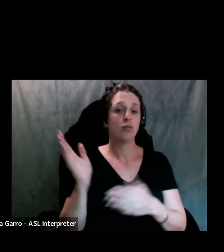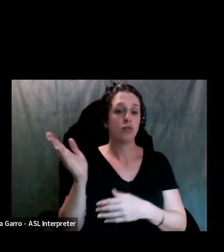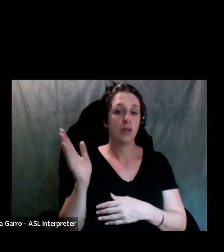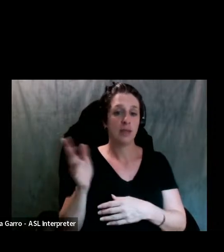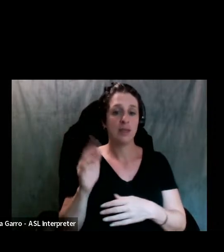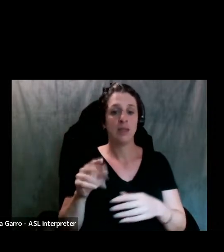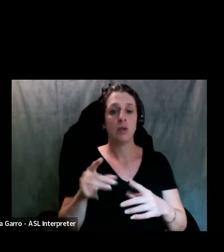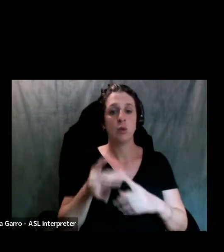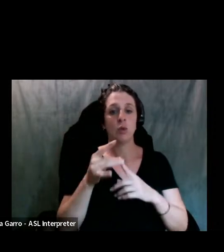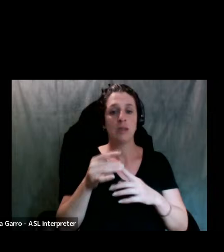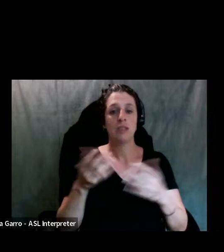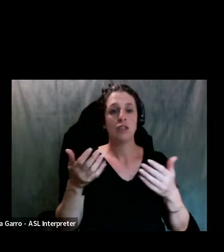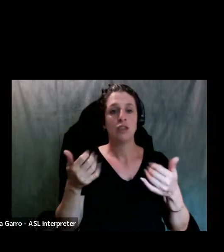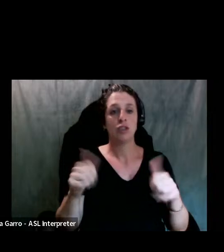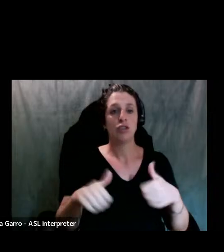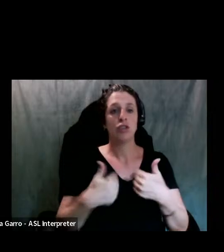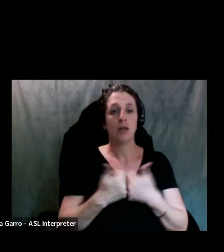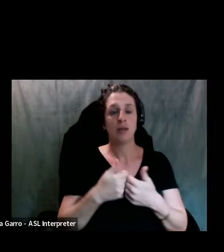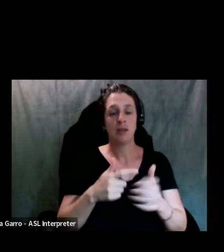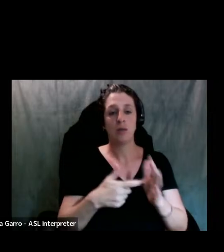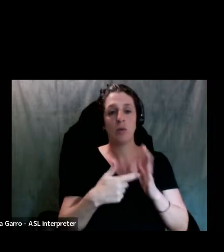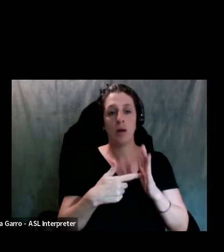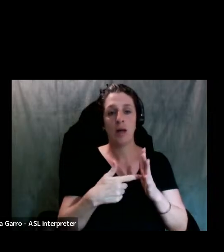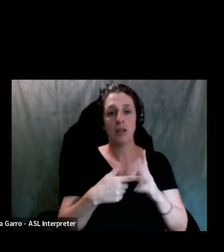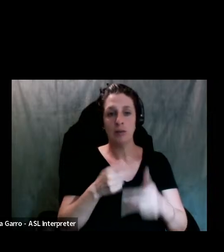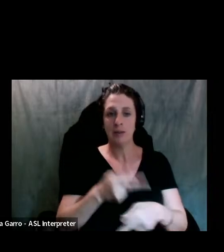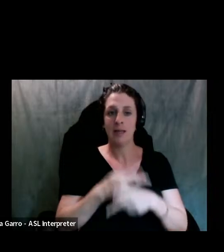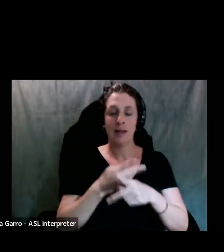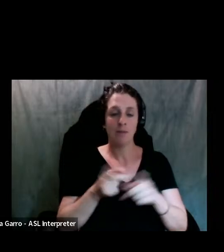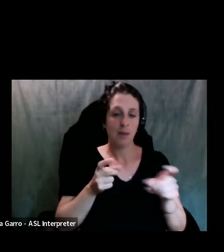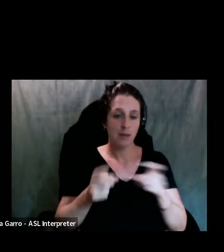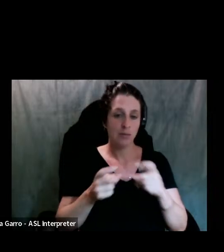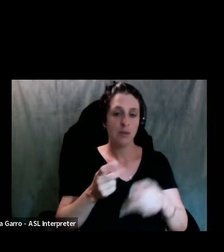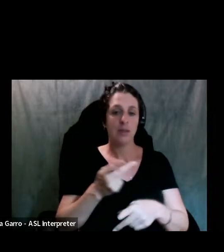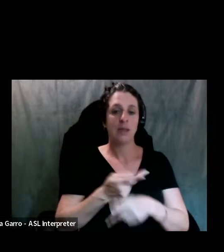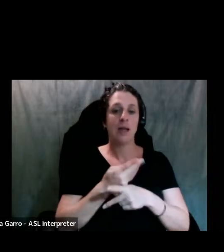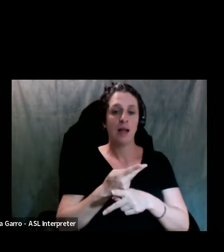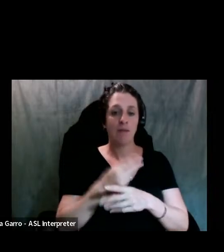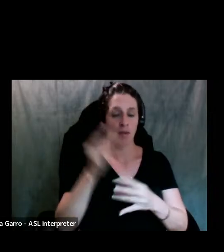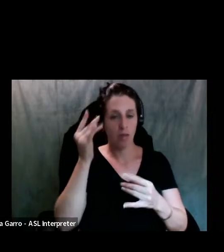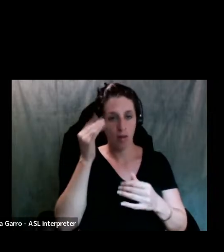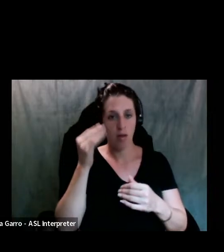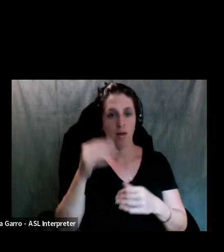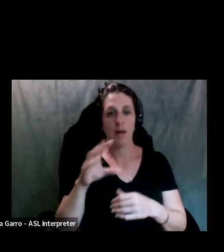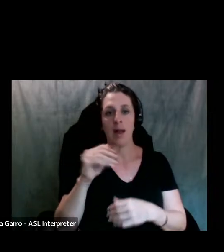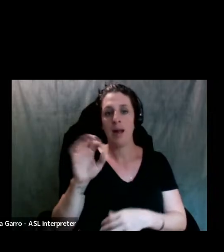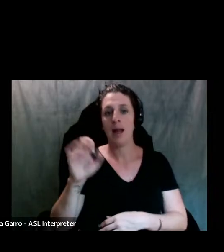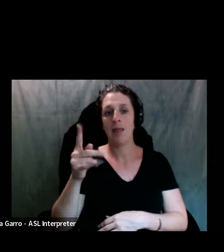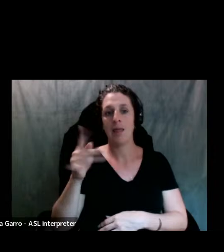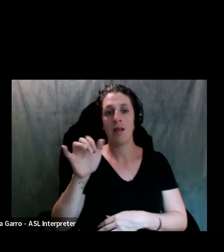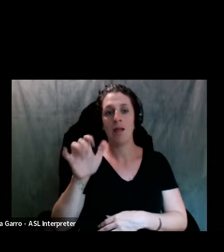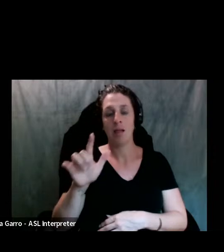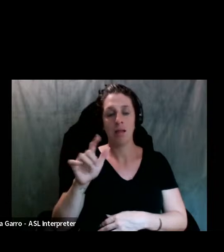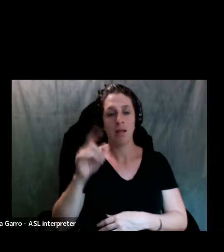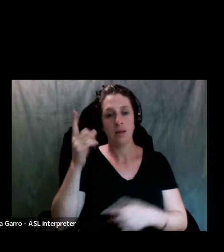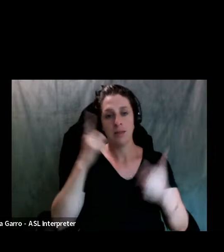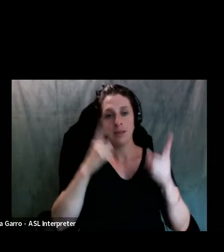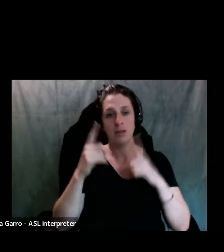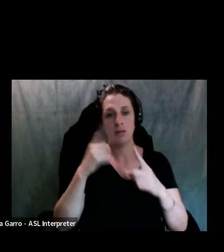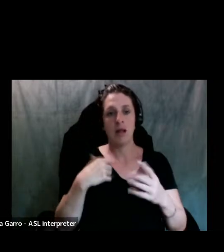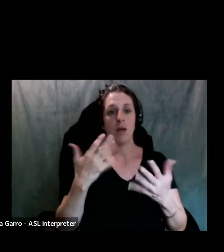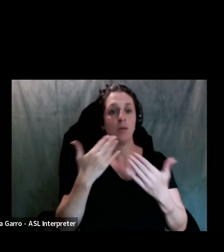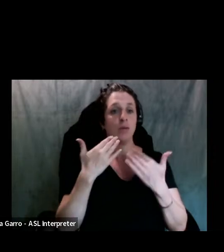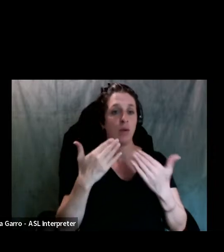challenges that require, I think, careful management, careful thought, and ethical consideration. I want to